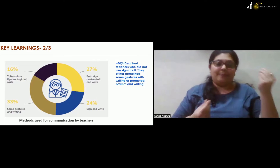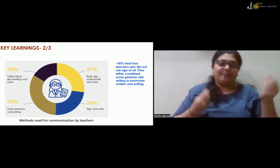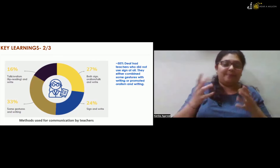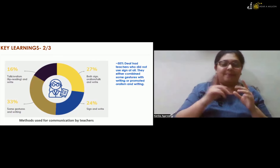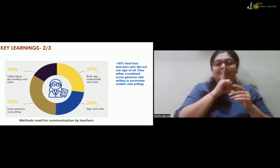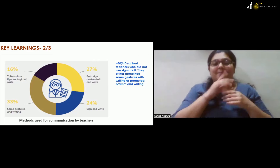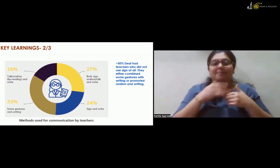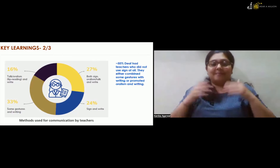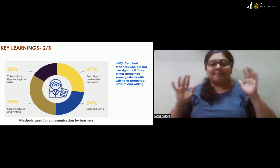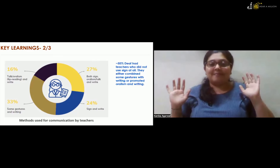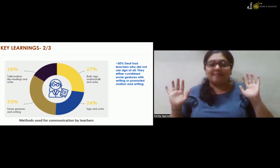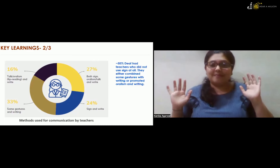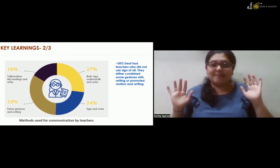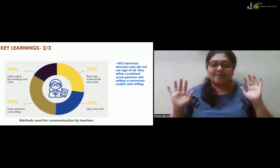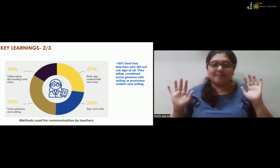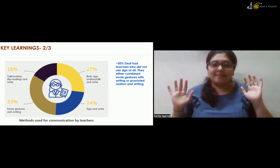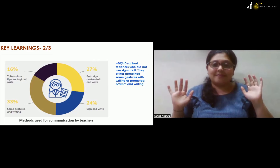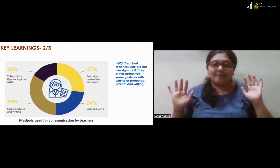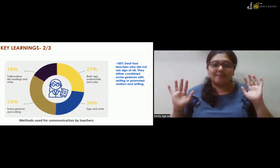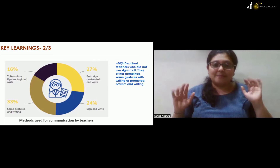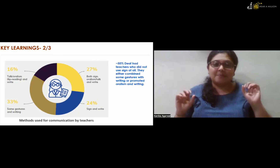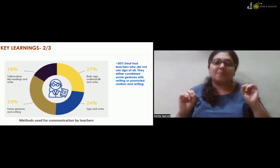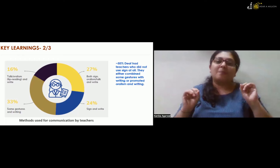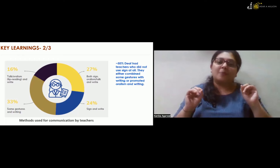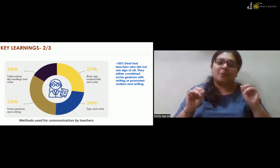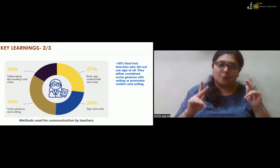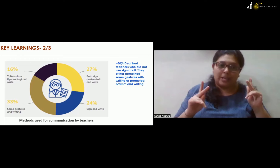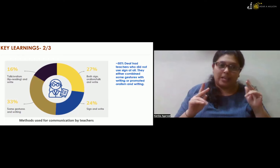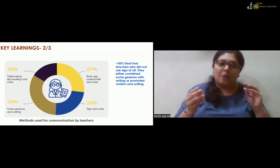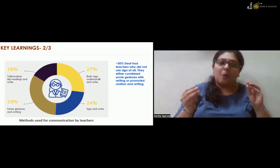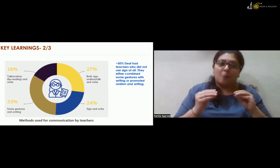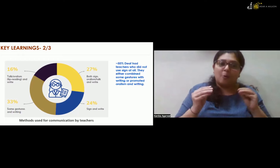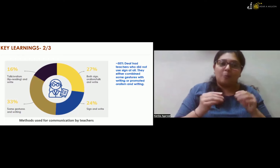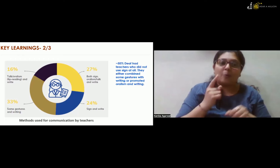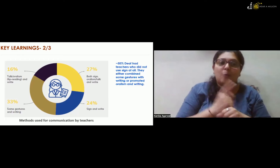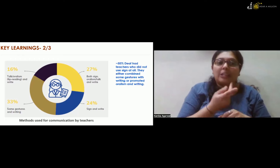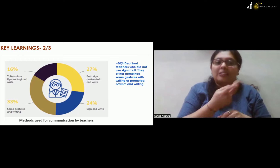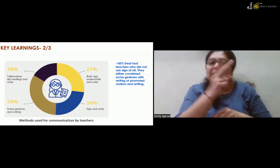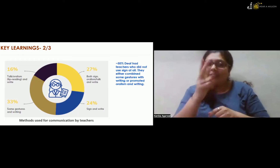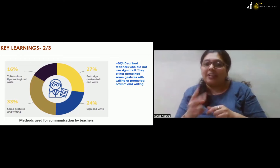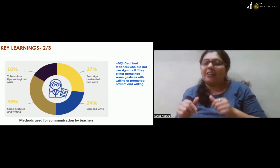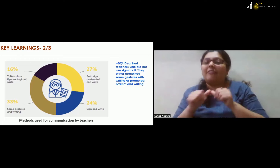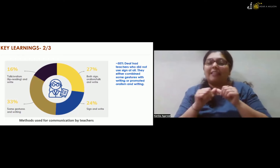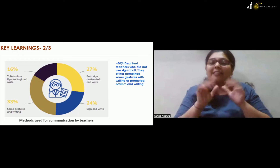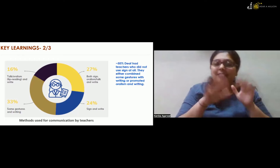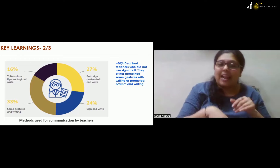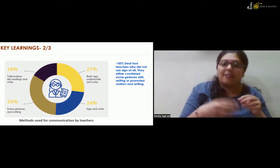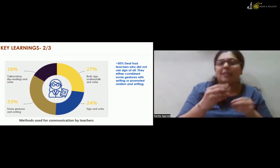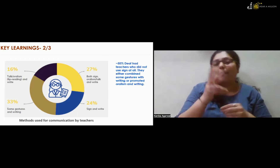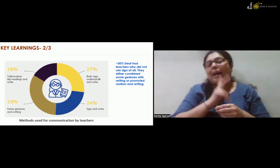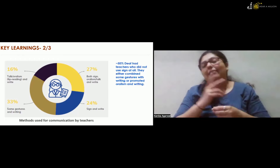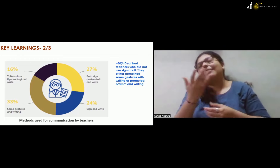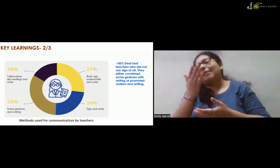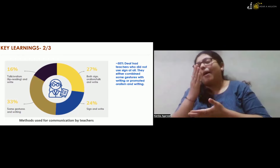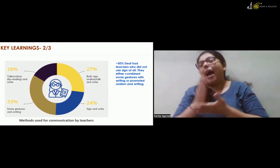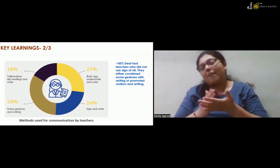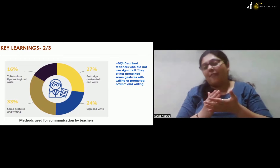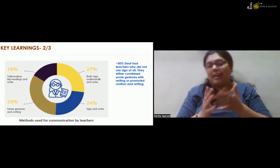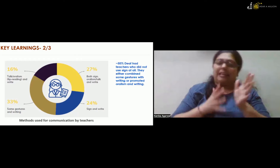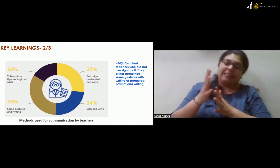and at so many levels they're lacking. But of course, we were in a position not to, talk back